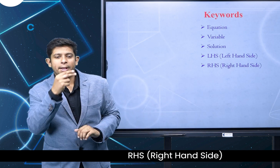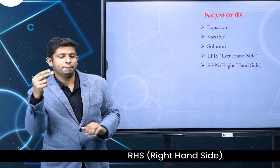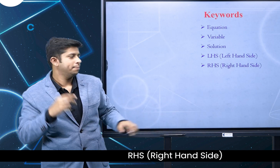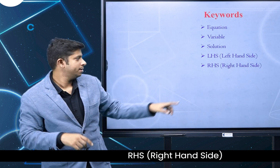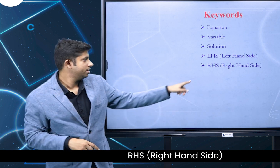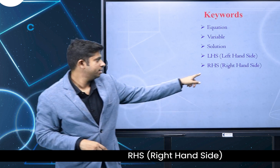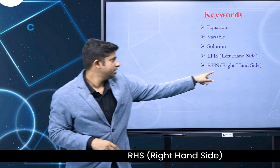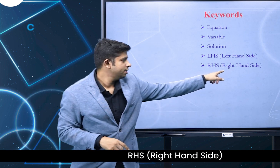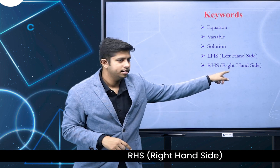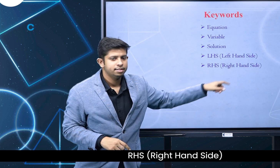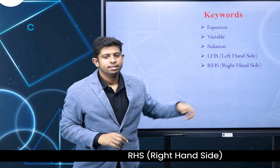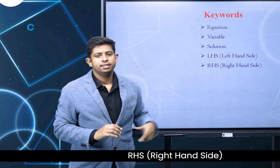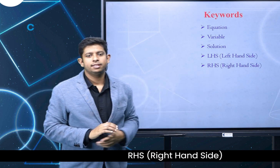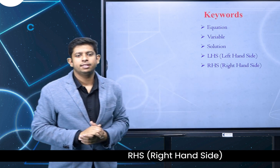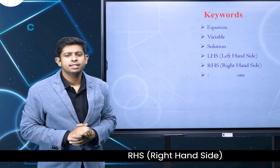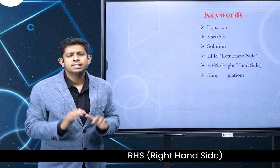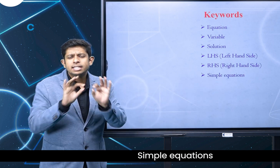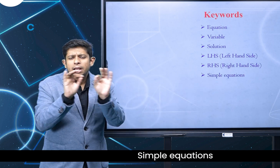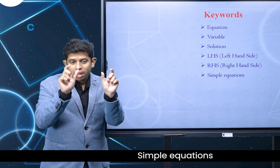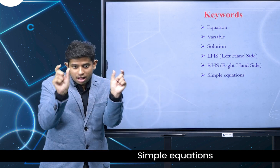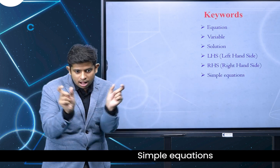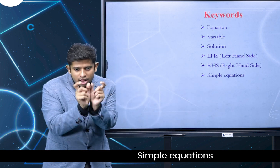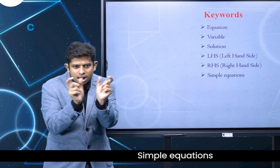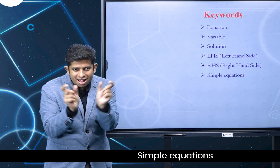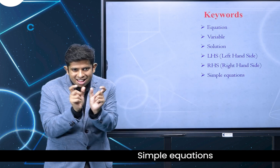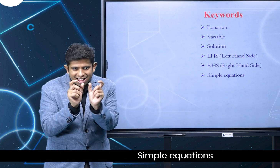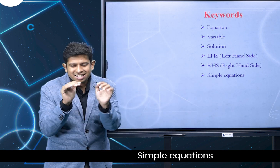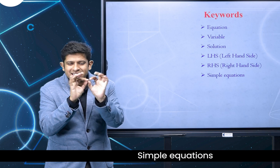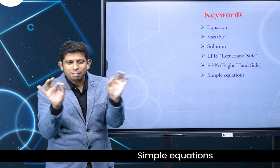RHS right hand side, simple equations,